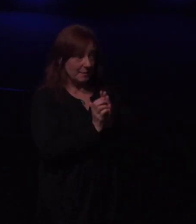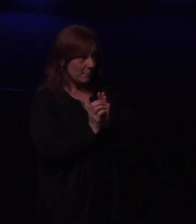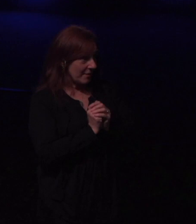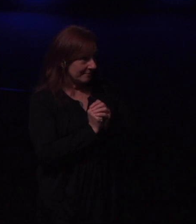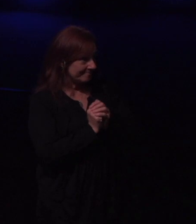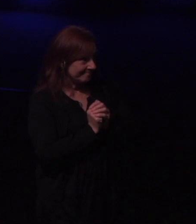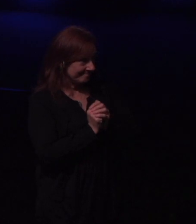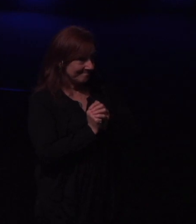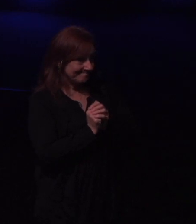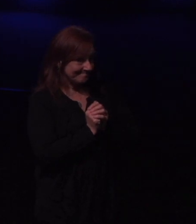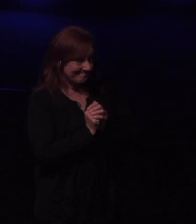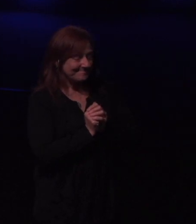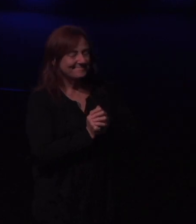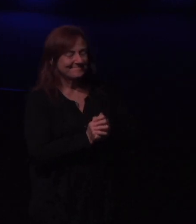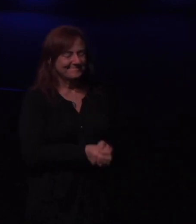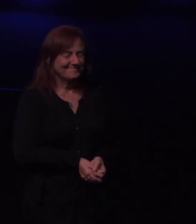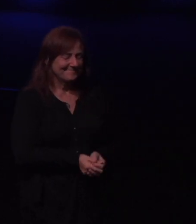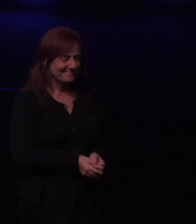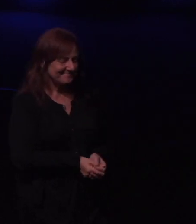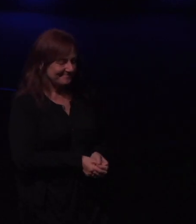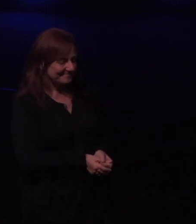us?